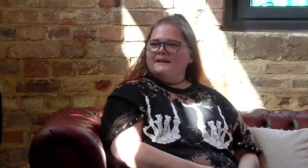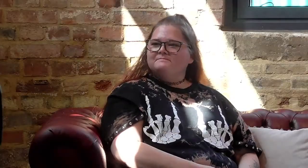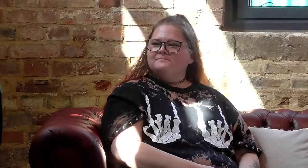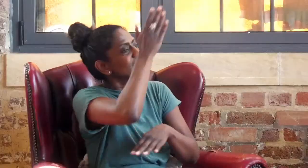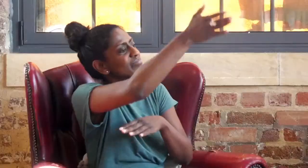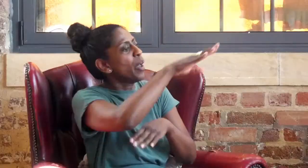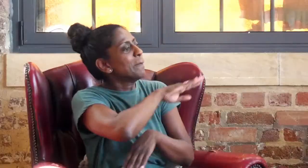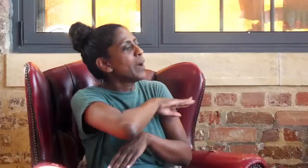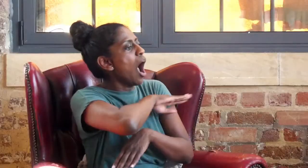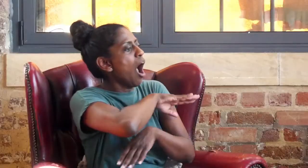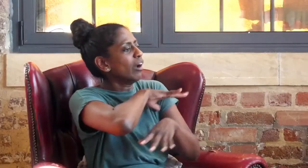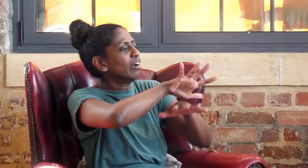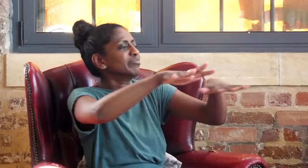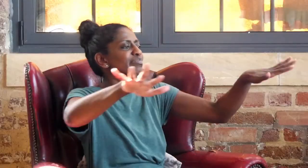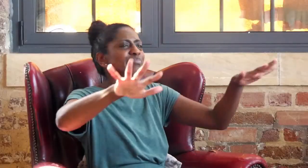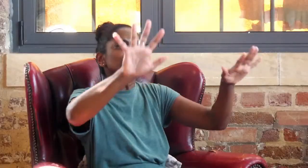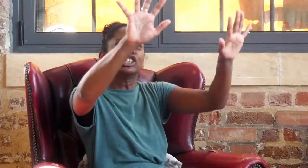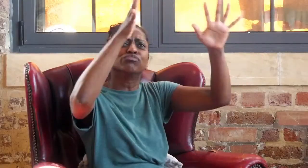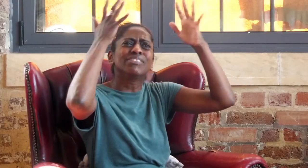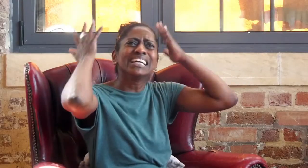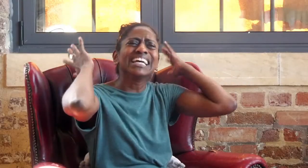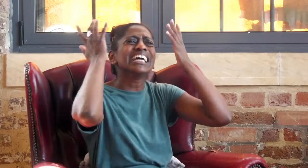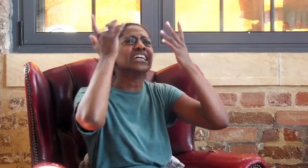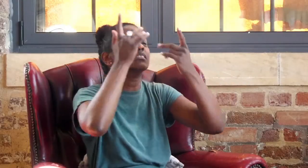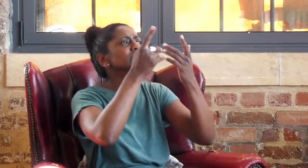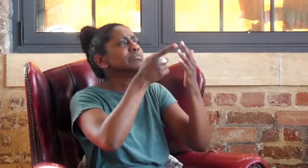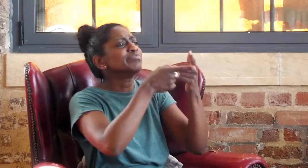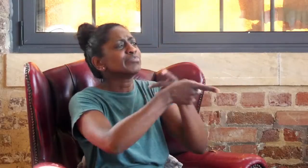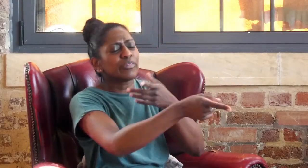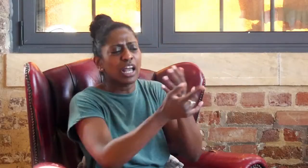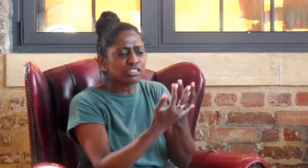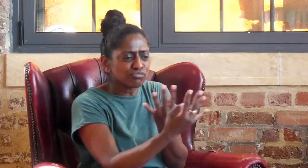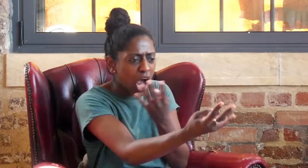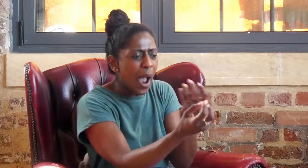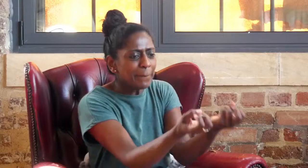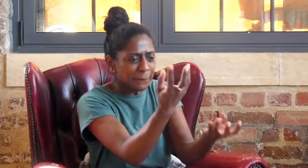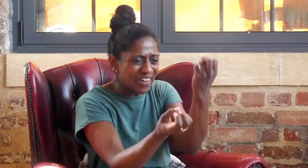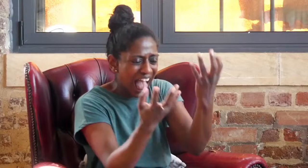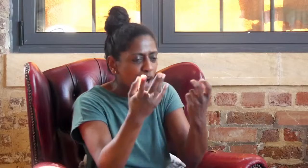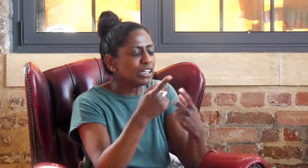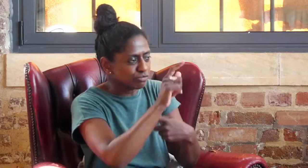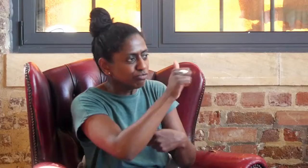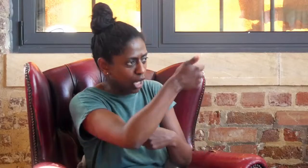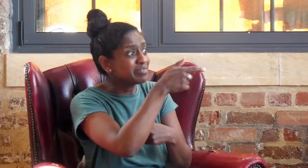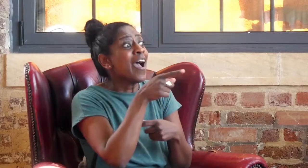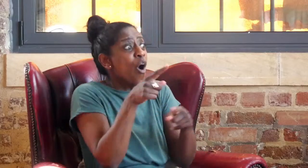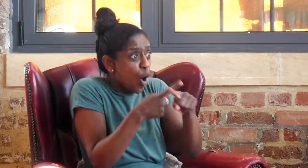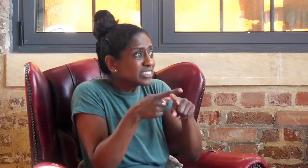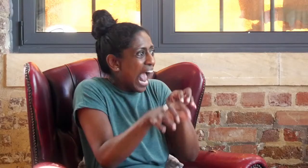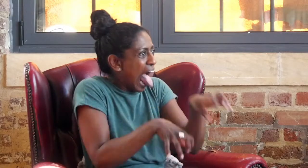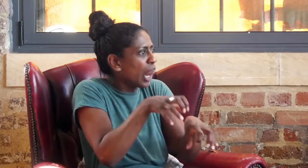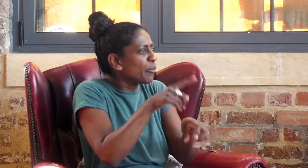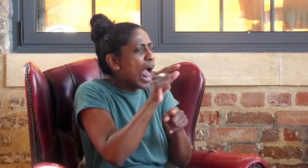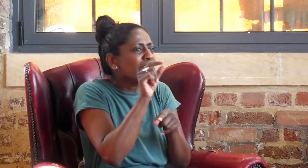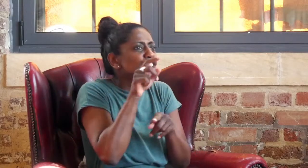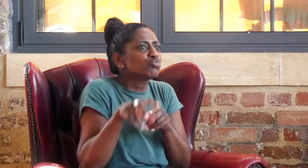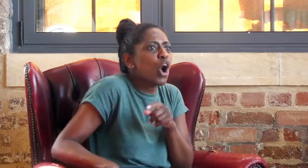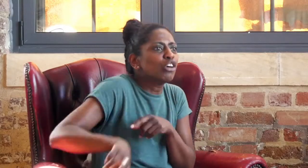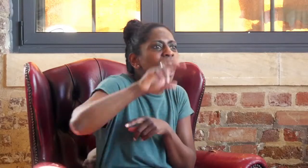leave them to themselves. You know, so when you're at the park, you see all these trees and the grass, the flowers.